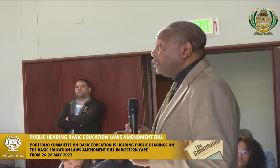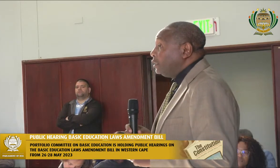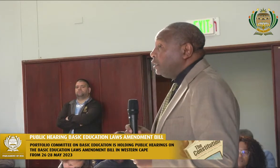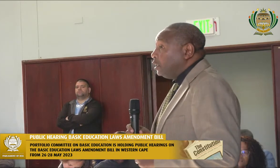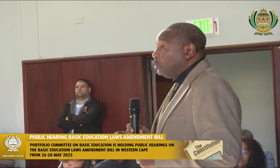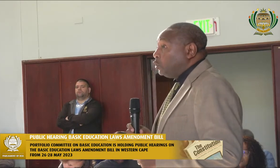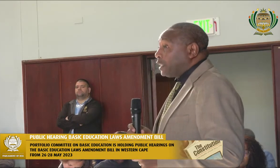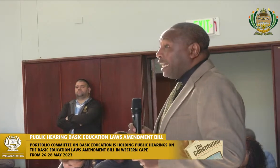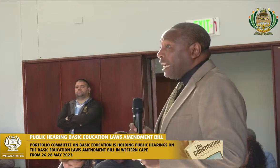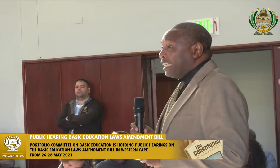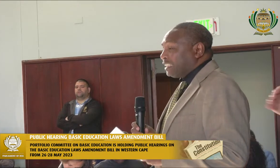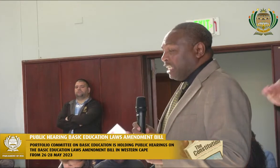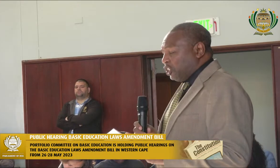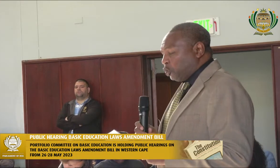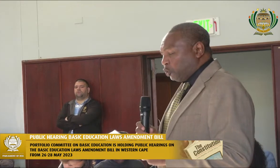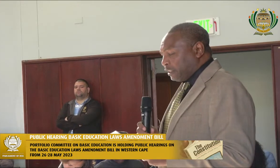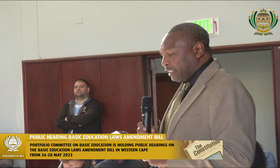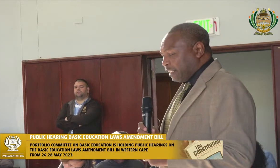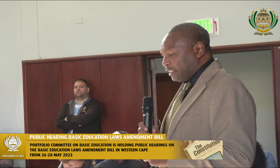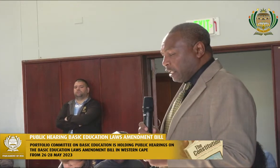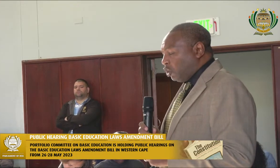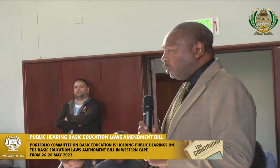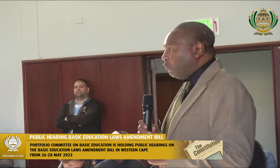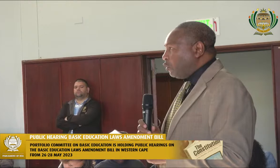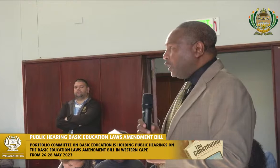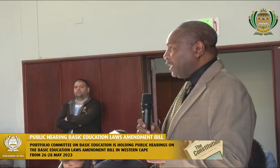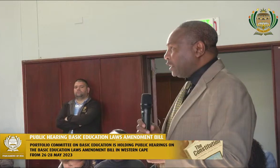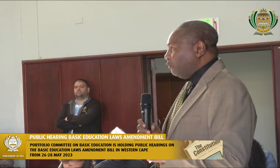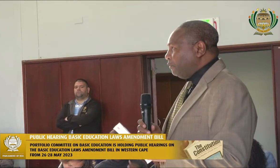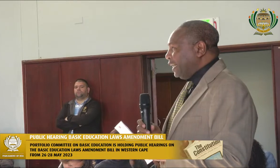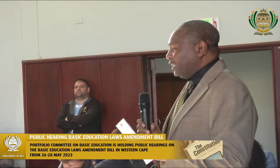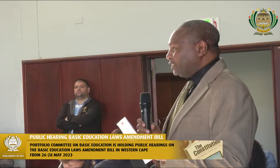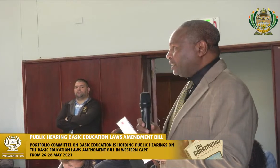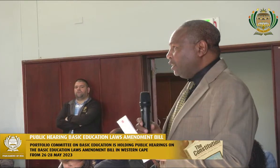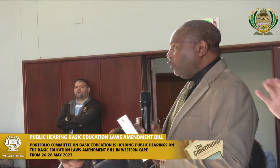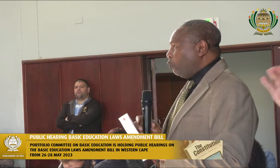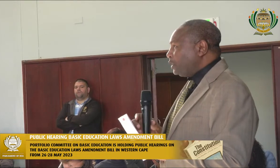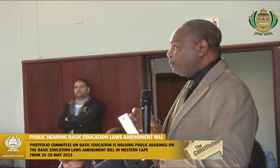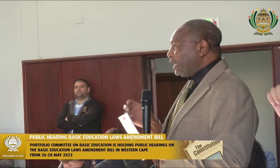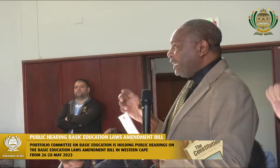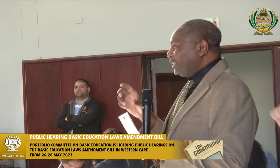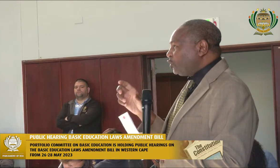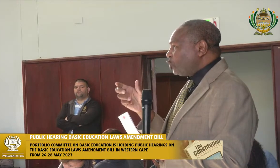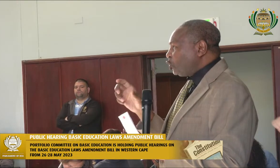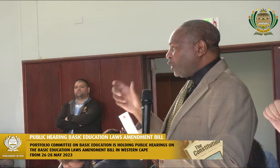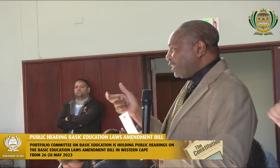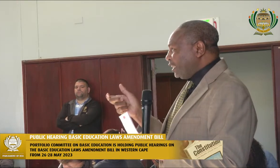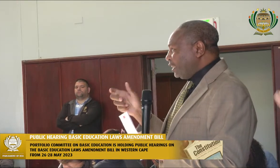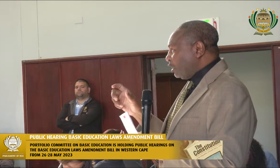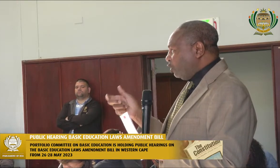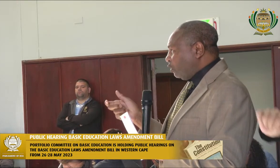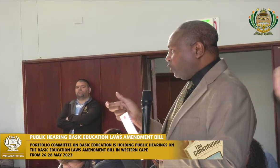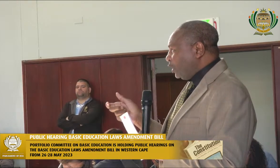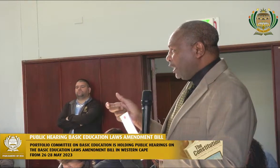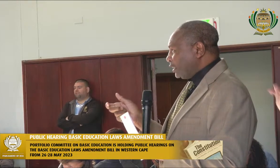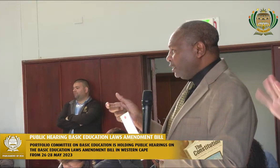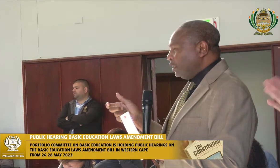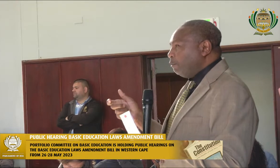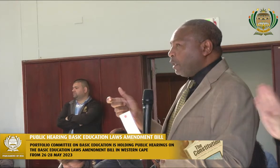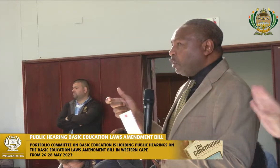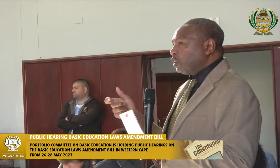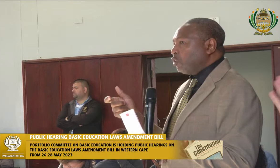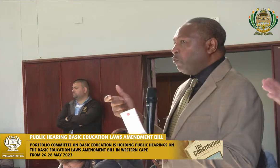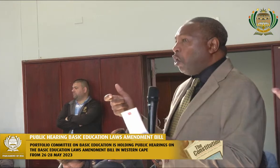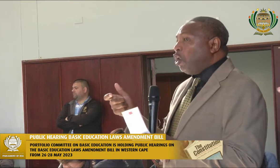the bill, you'll realize issues such as the code of conduct of learners, which begins to strengthen the code of